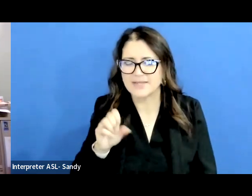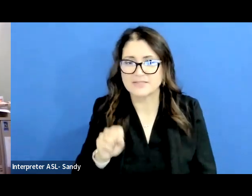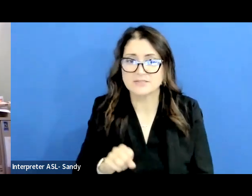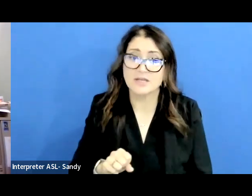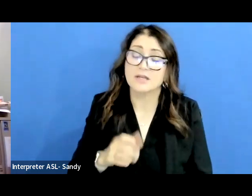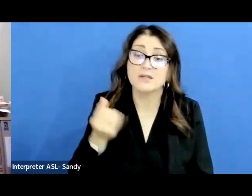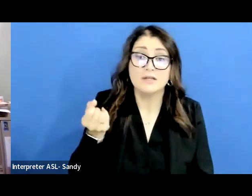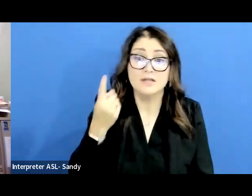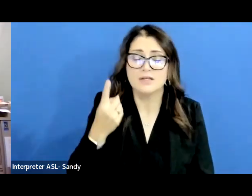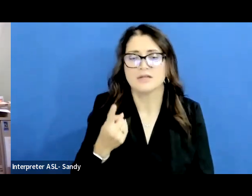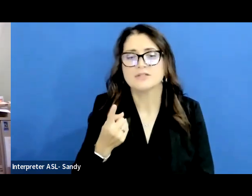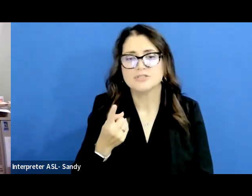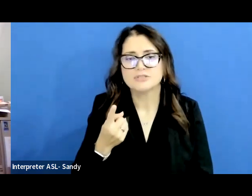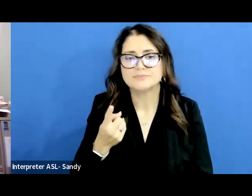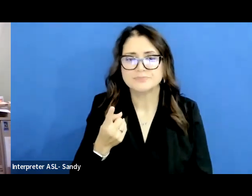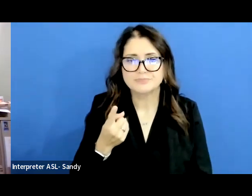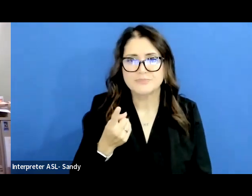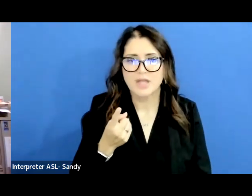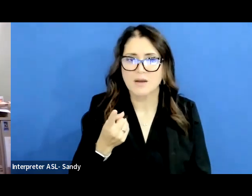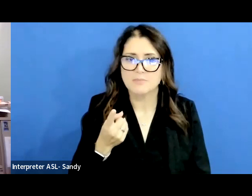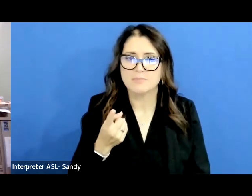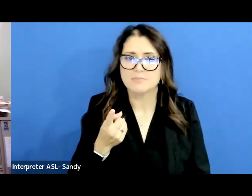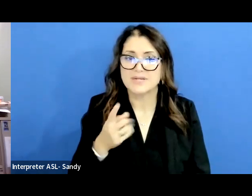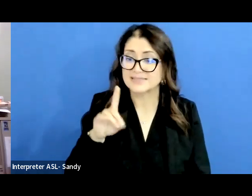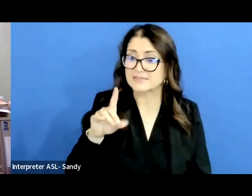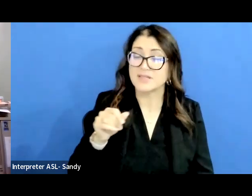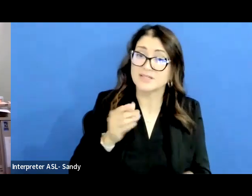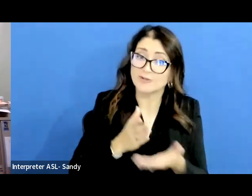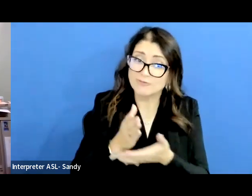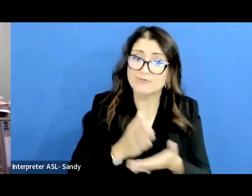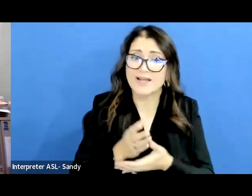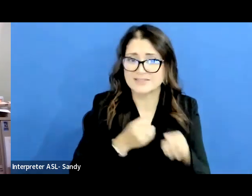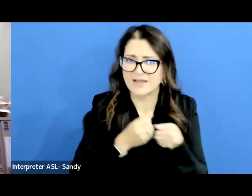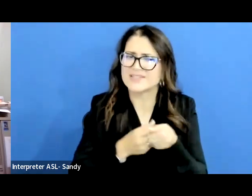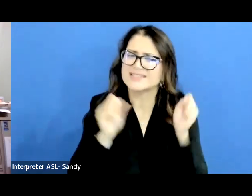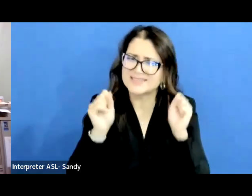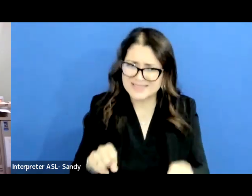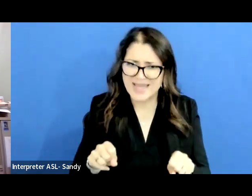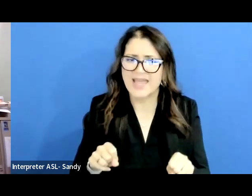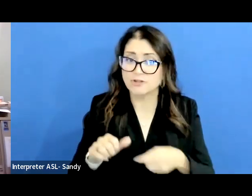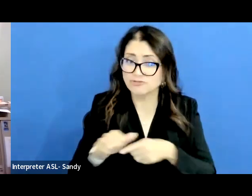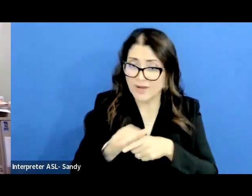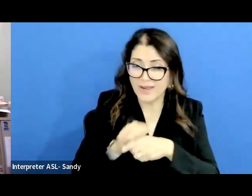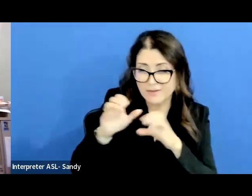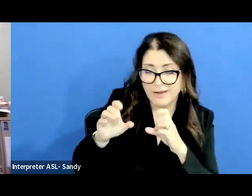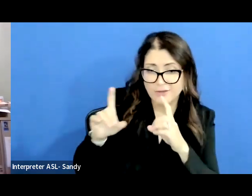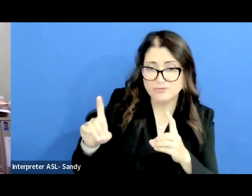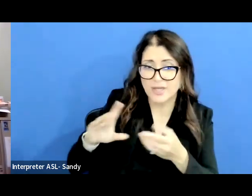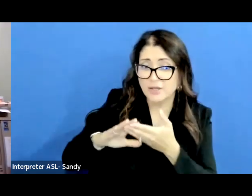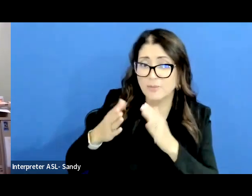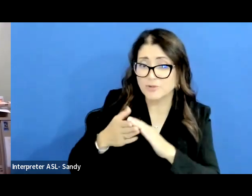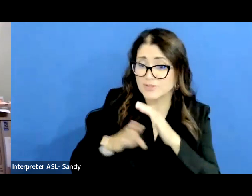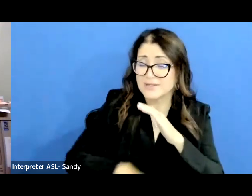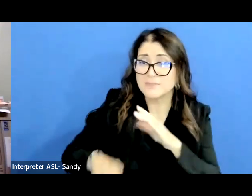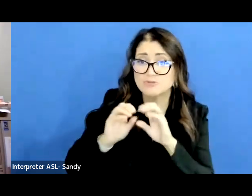can train an educated community-based organization on creating accessible and empowering services for